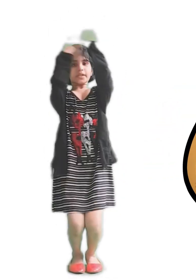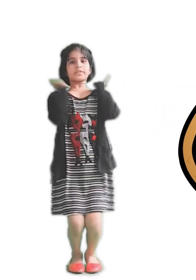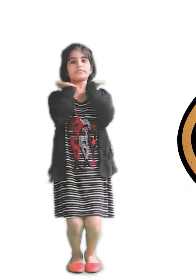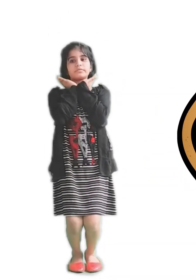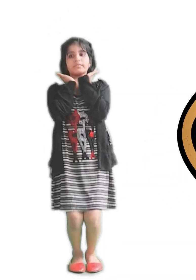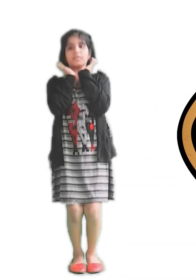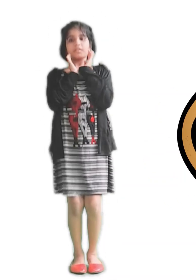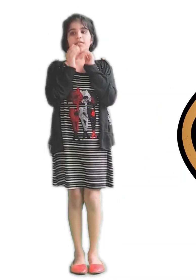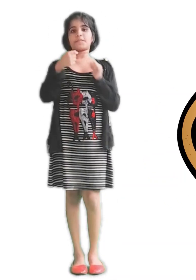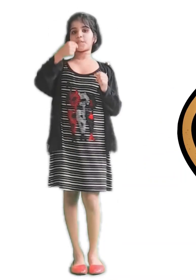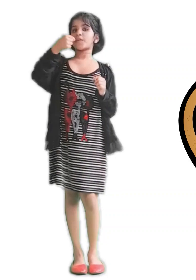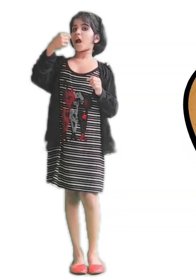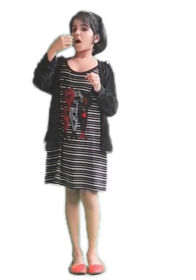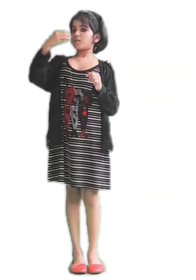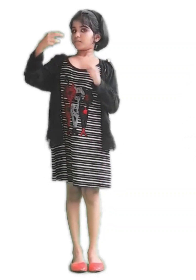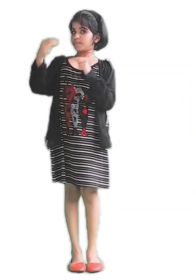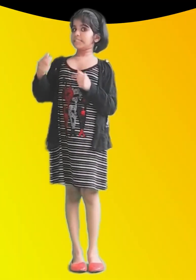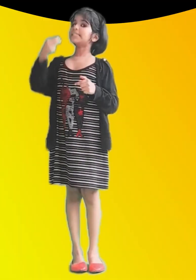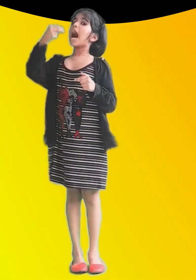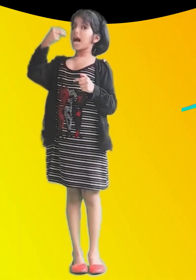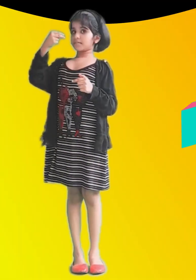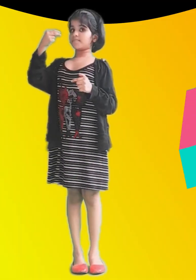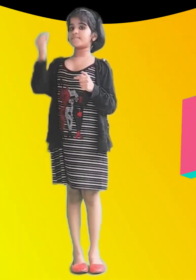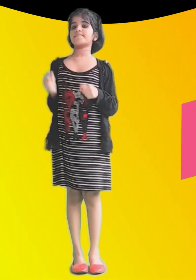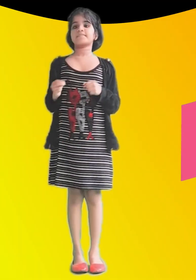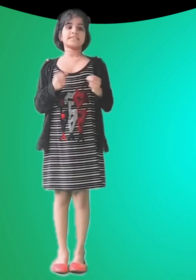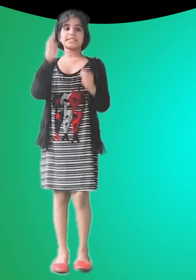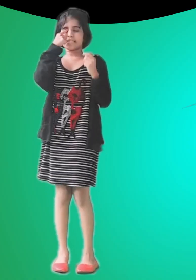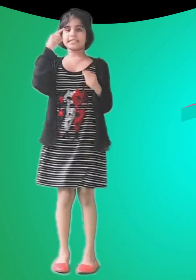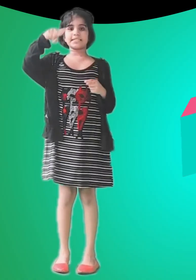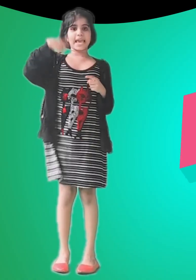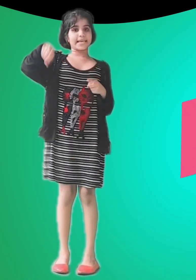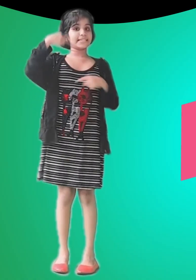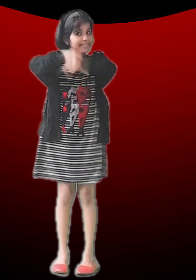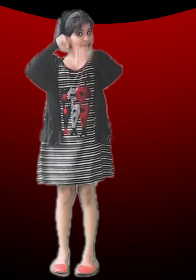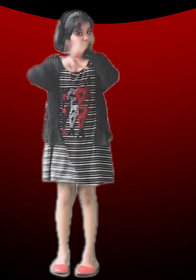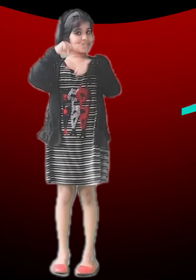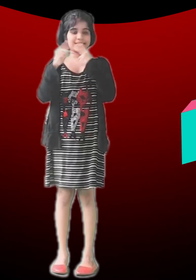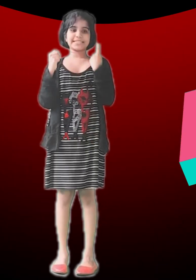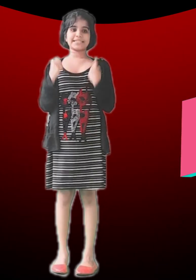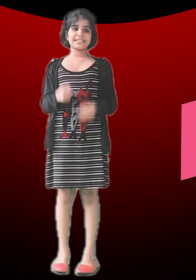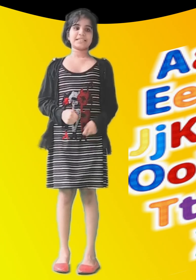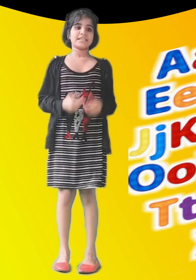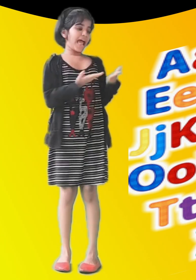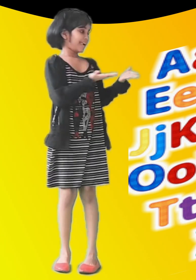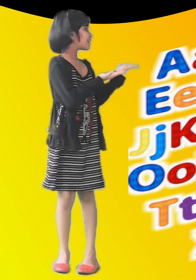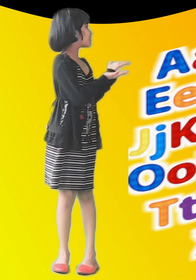P, P, pizza. C, C, signing the letters of the